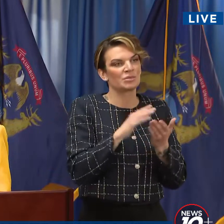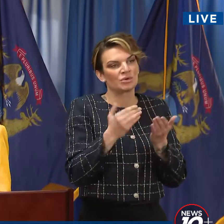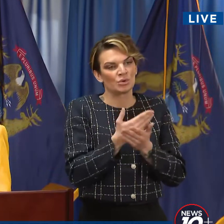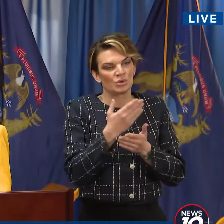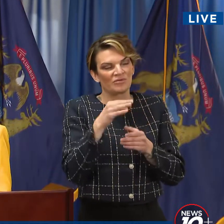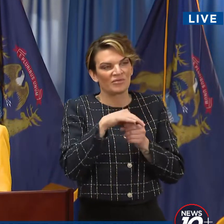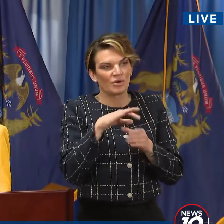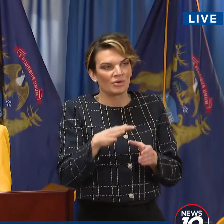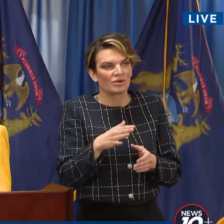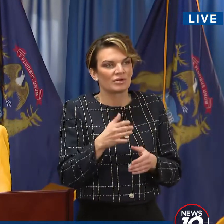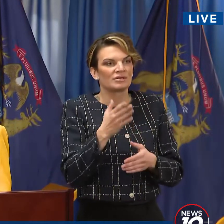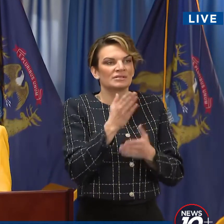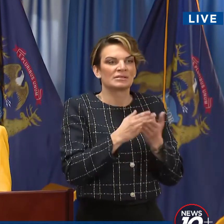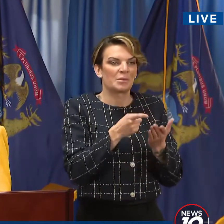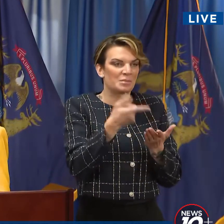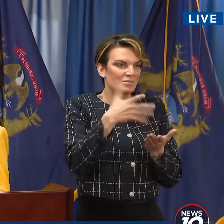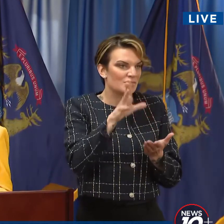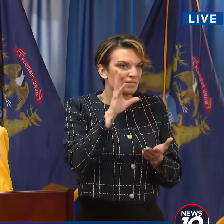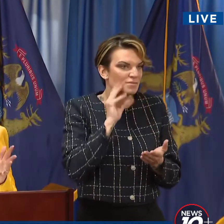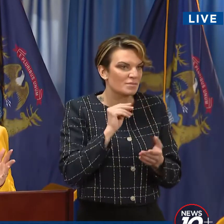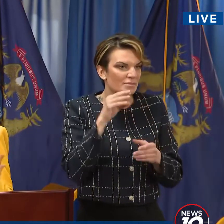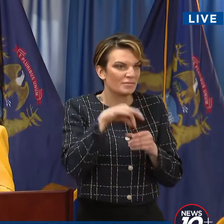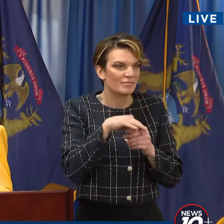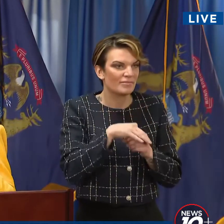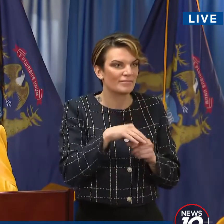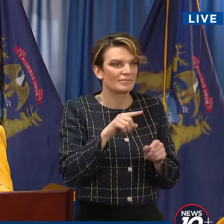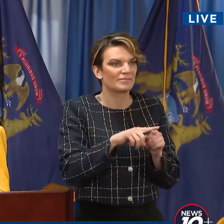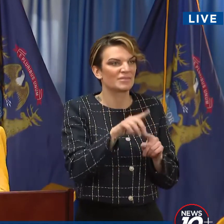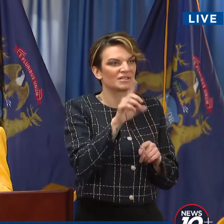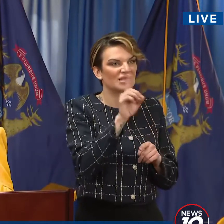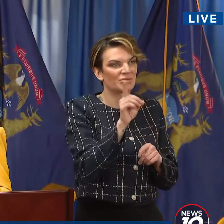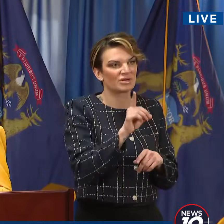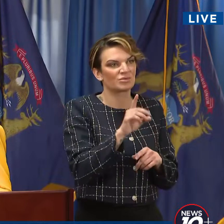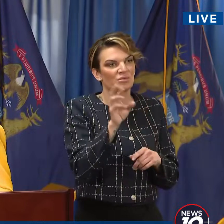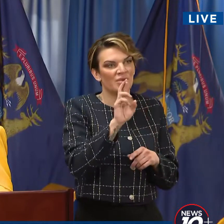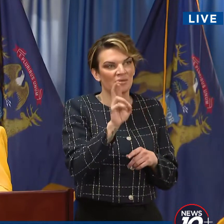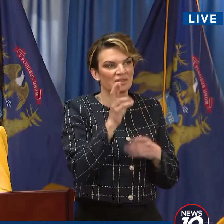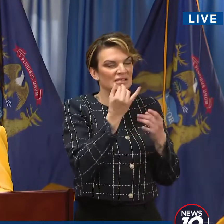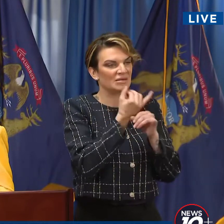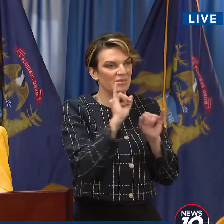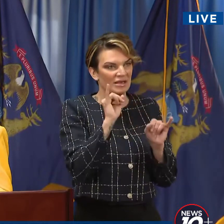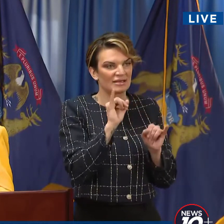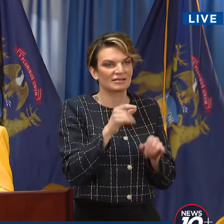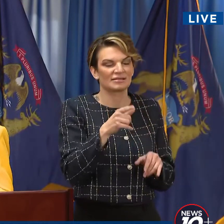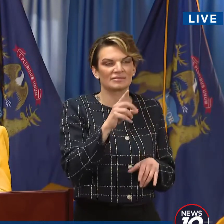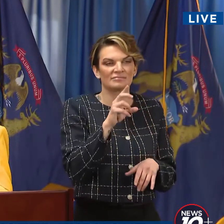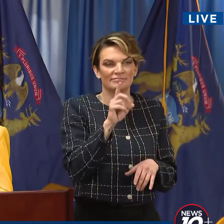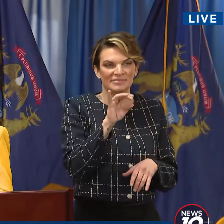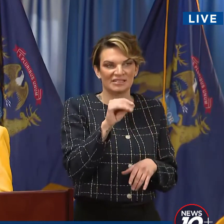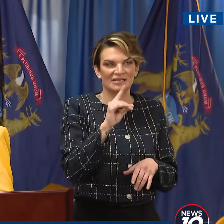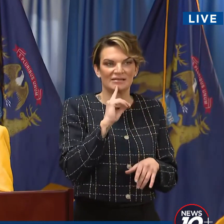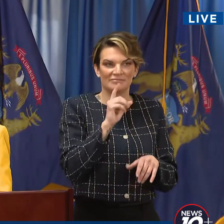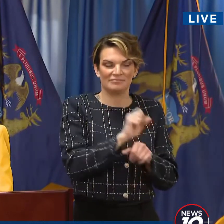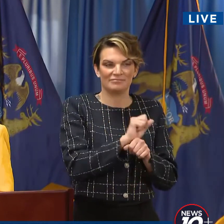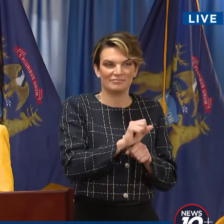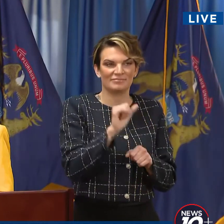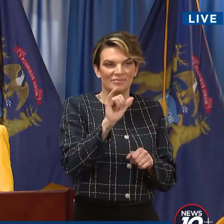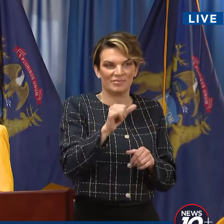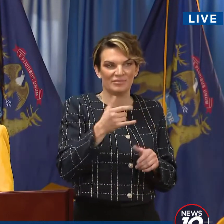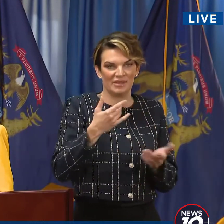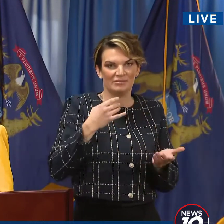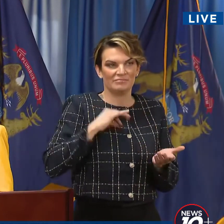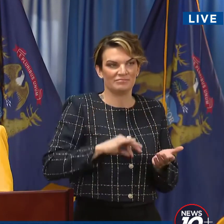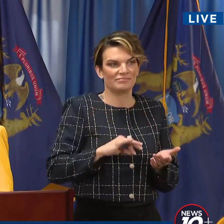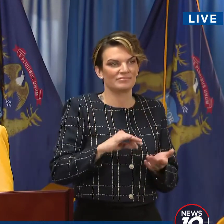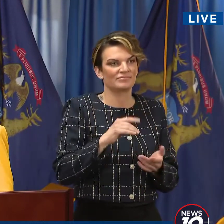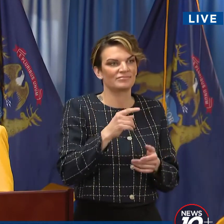before. There were really, Democrats, Republicans, and independents all took advantage of it. We didn't see any notable swings there. It